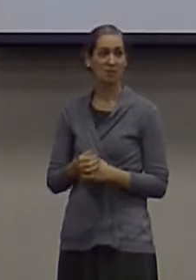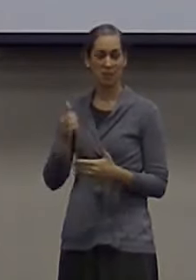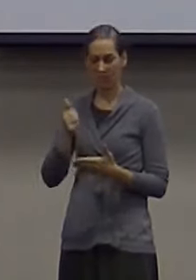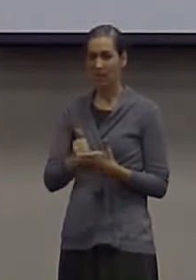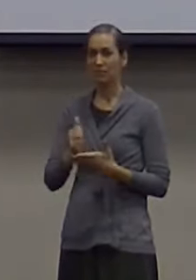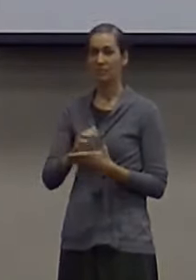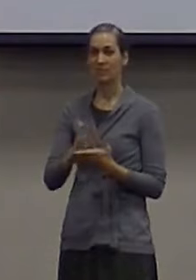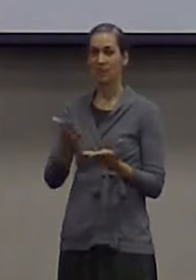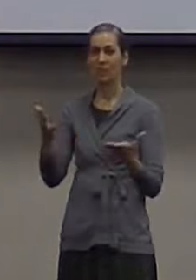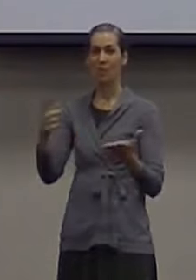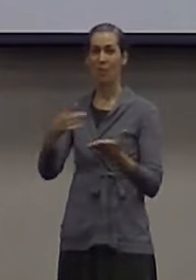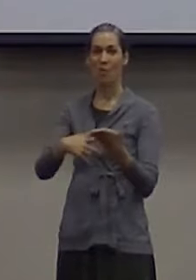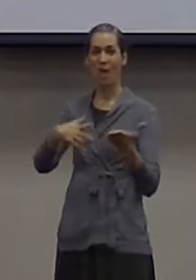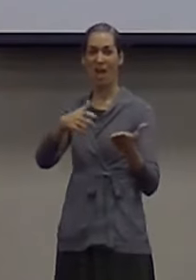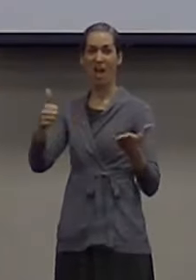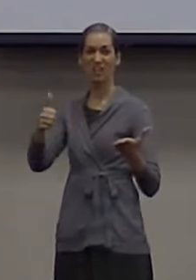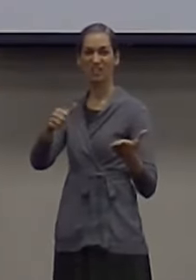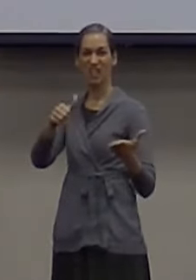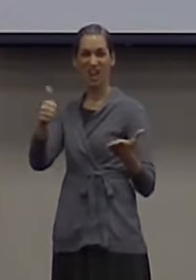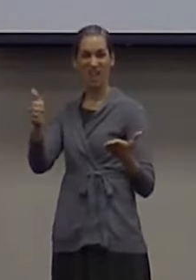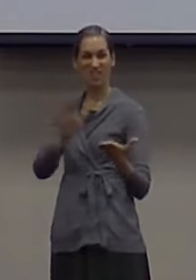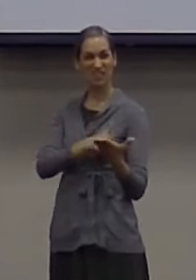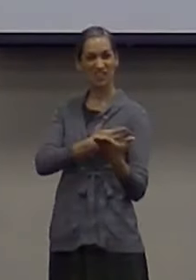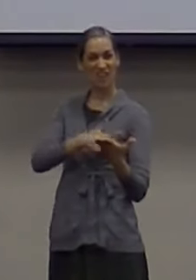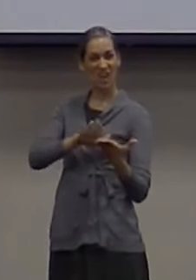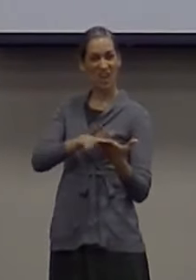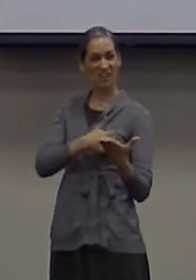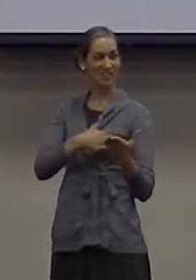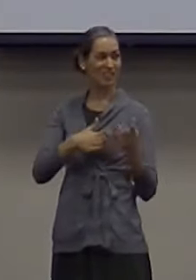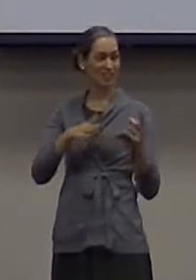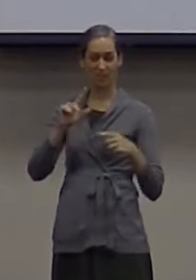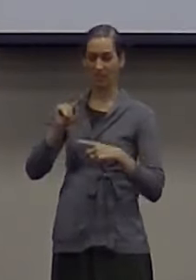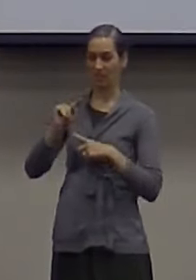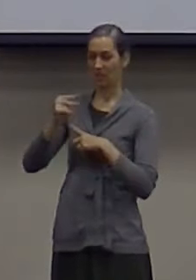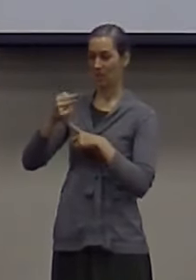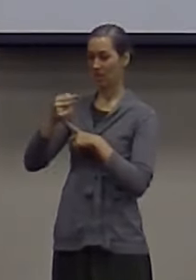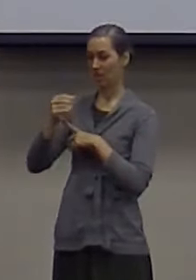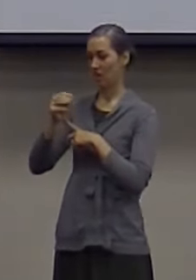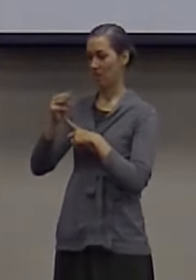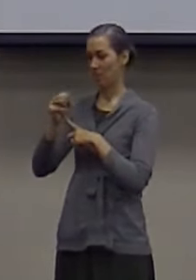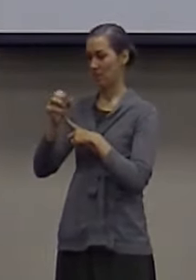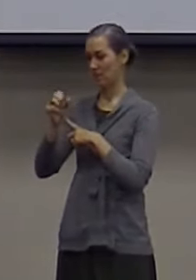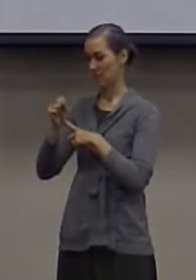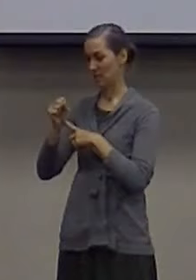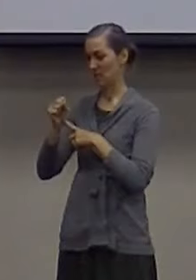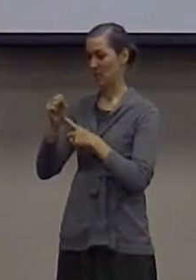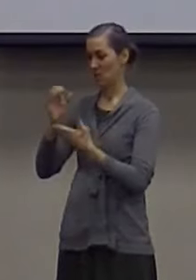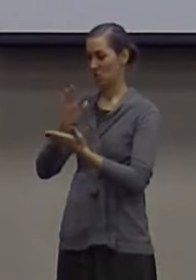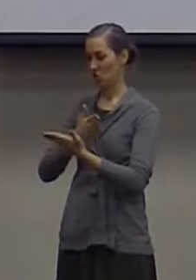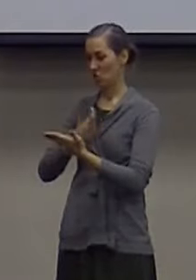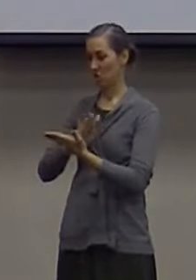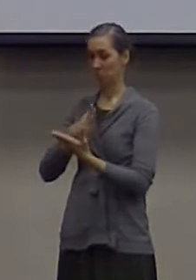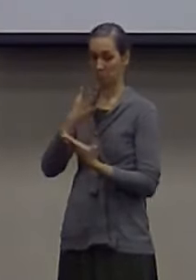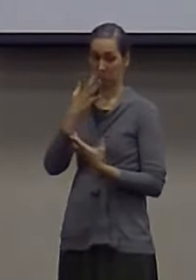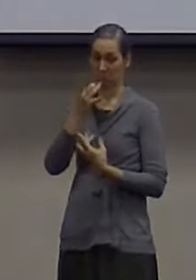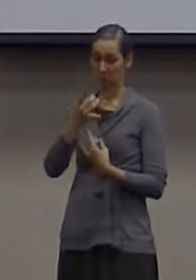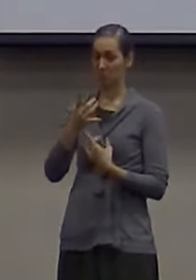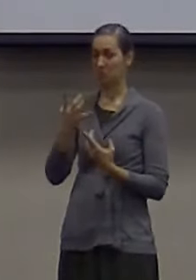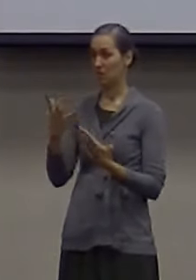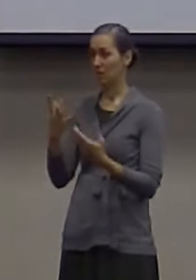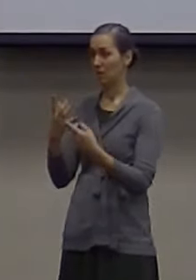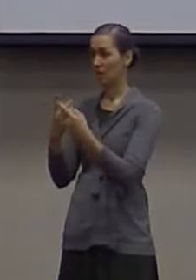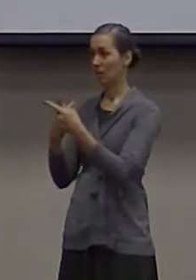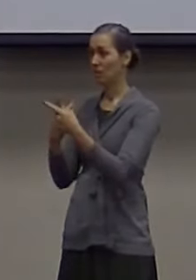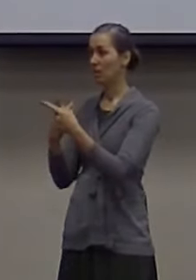Amen. What else? Any other songs you want sung at your funeral? Thomas's song. Okay. Interesting. Yes,